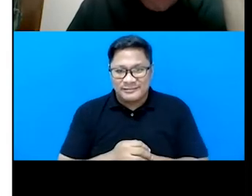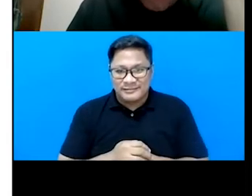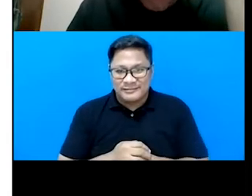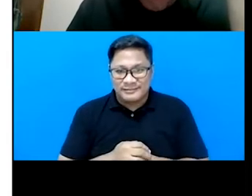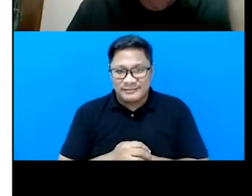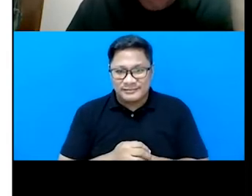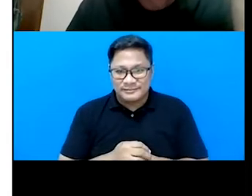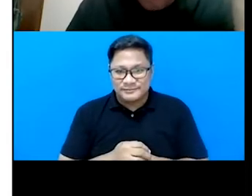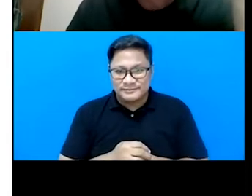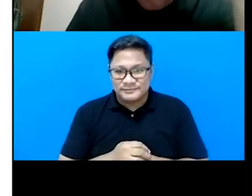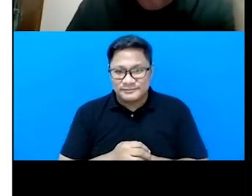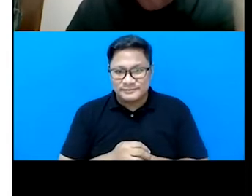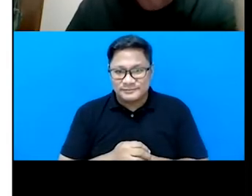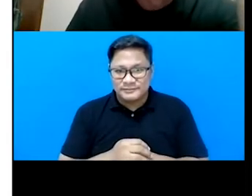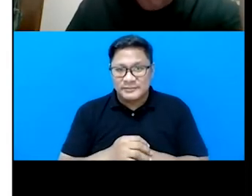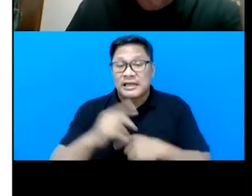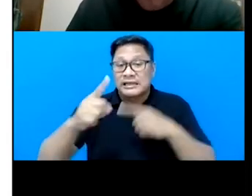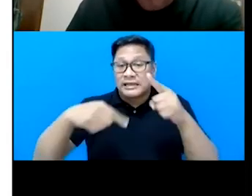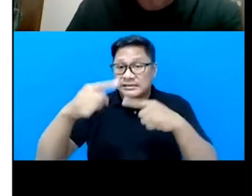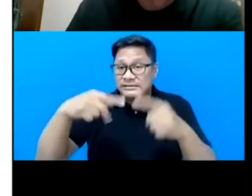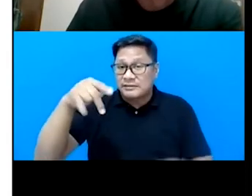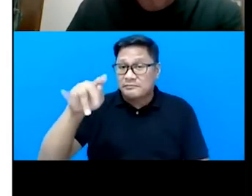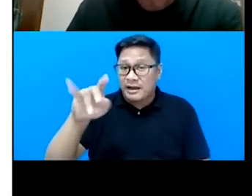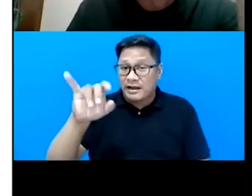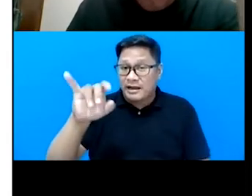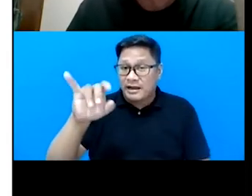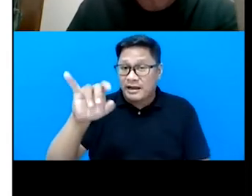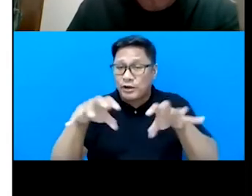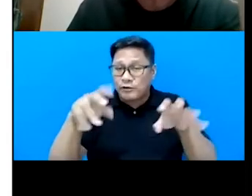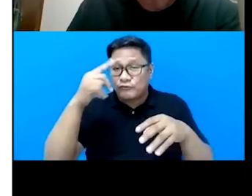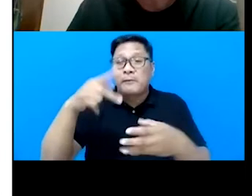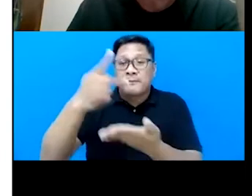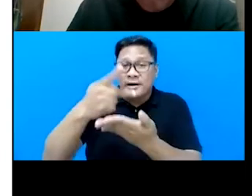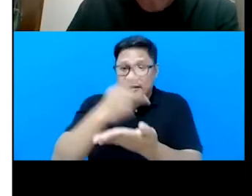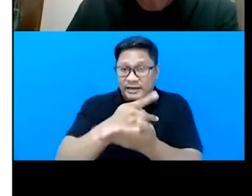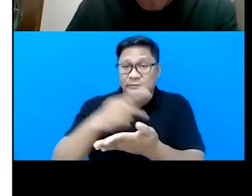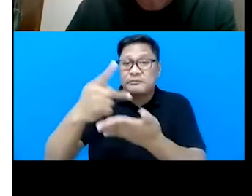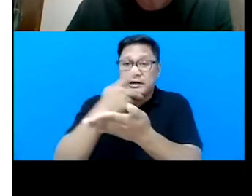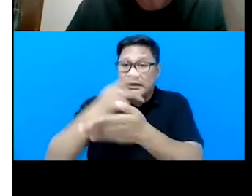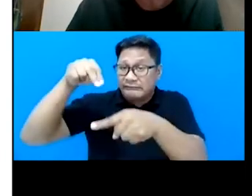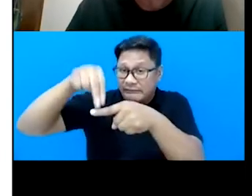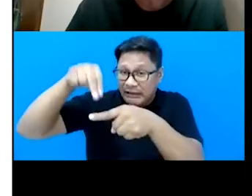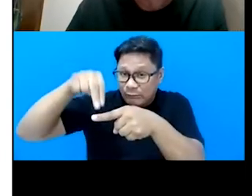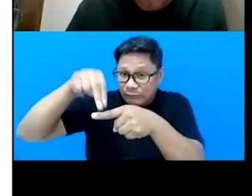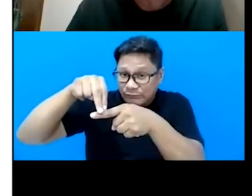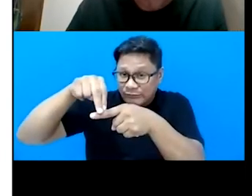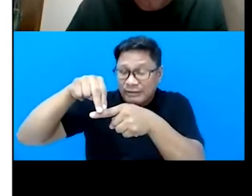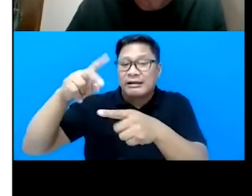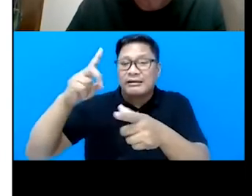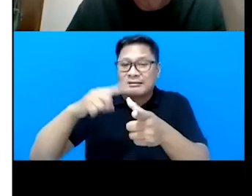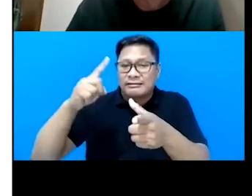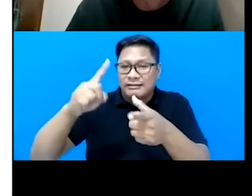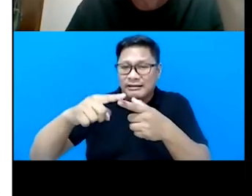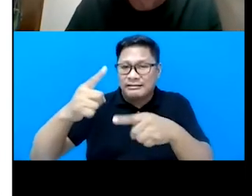And Okay. the sign for Patrick functions as a predicate noun, and the sign